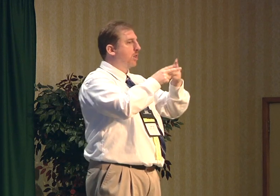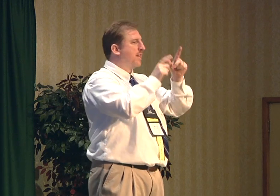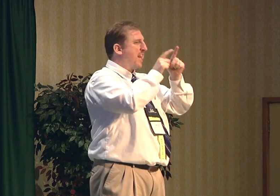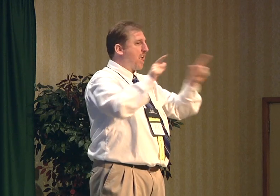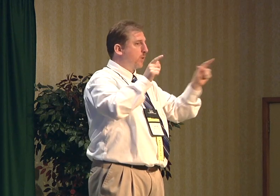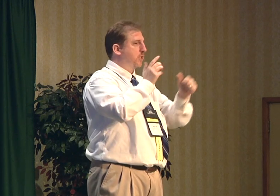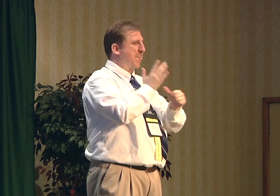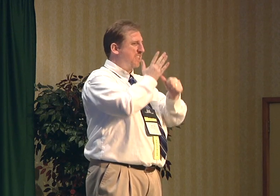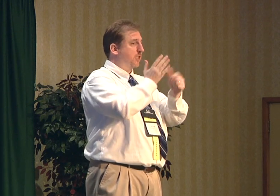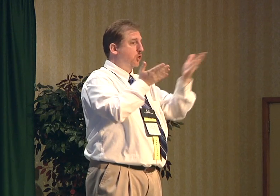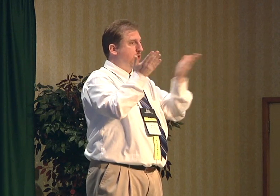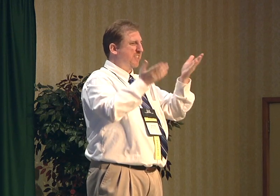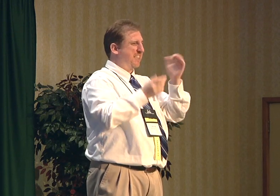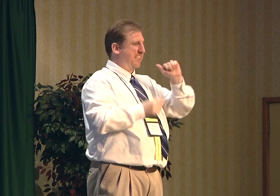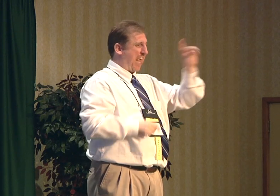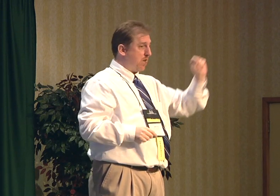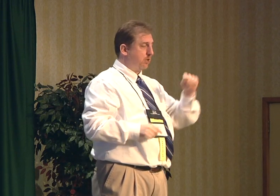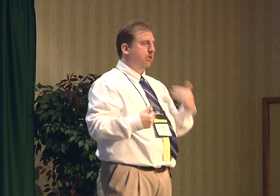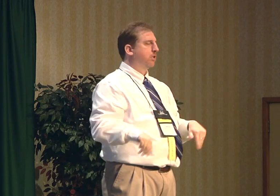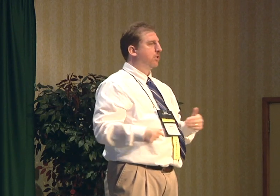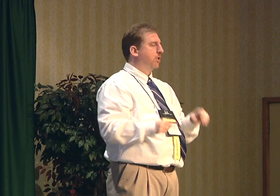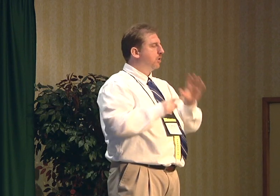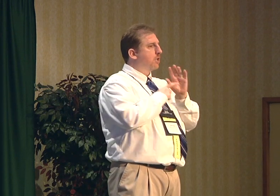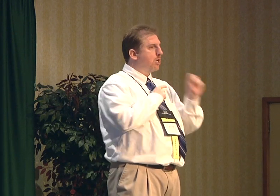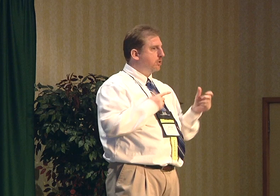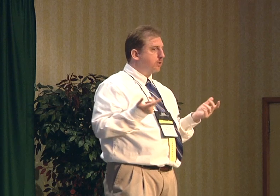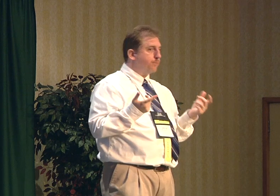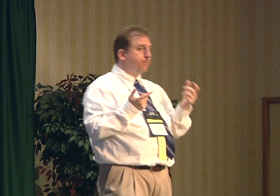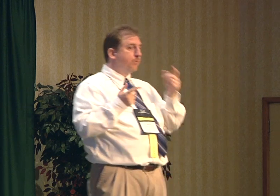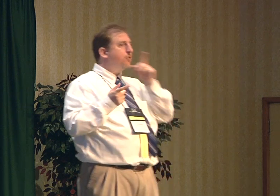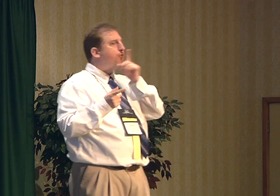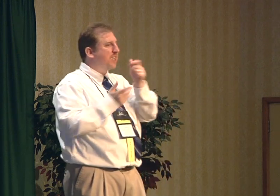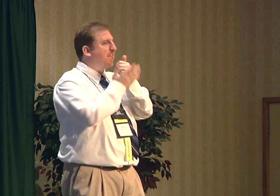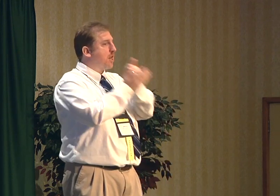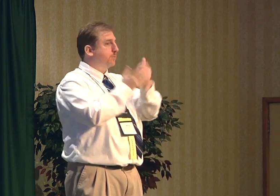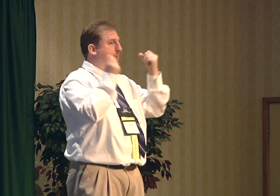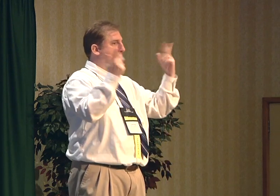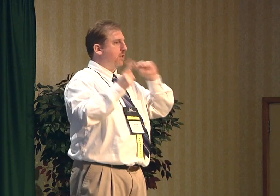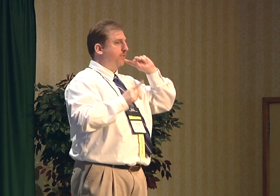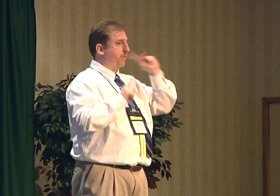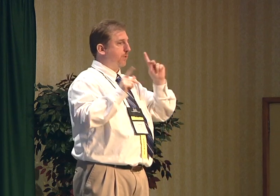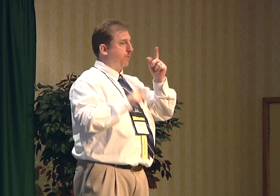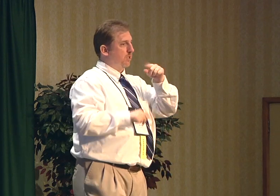Illinois has a law called the Language Access Service Act, Language Assistance Service Act.